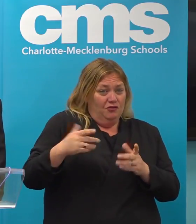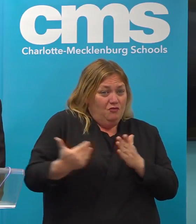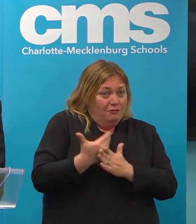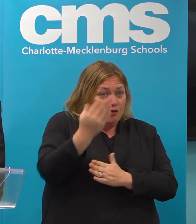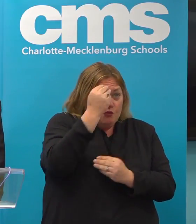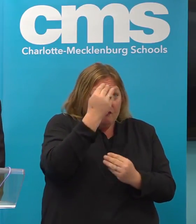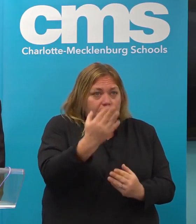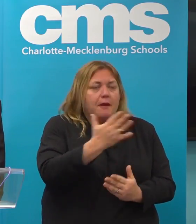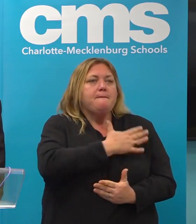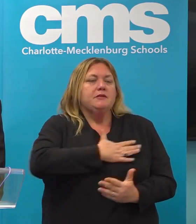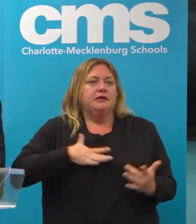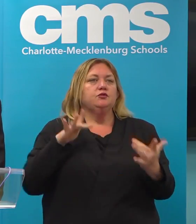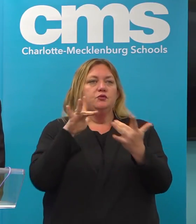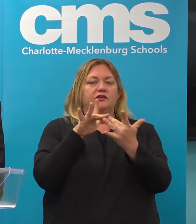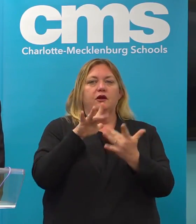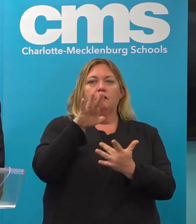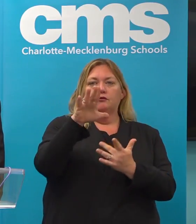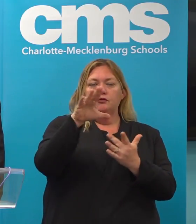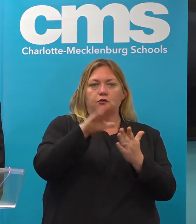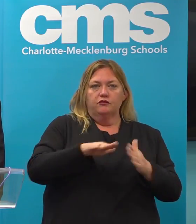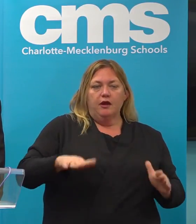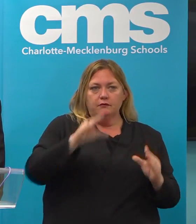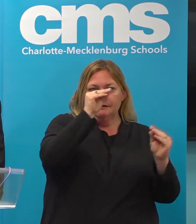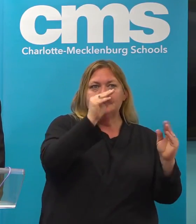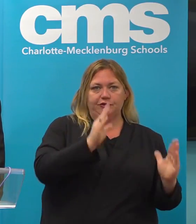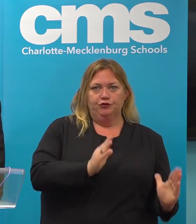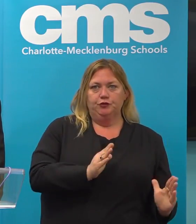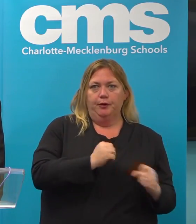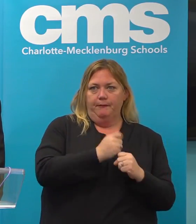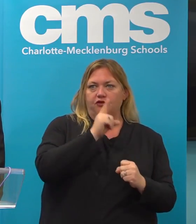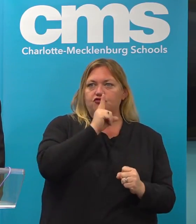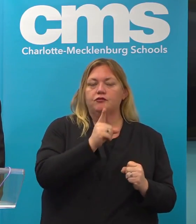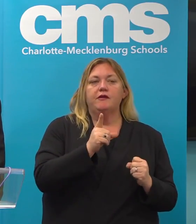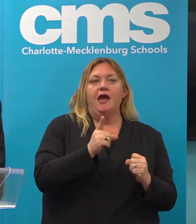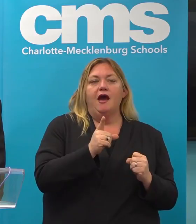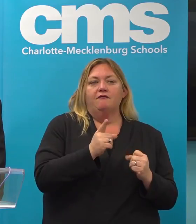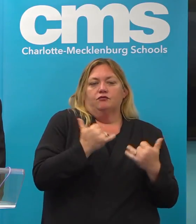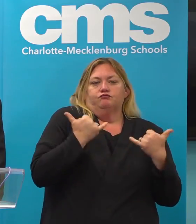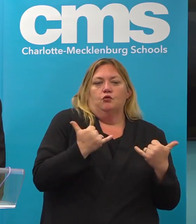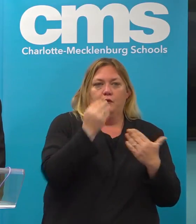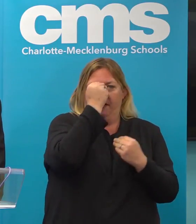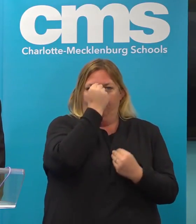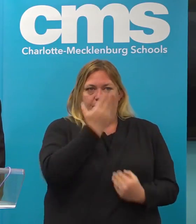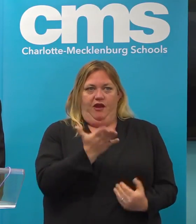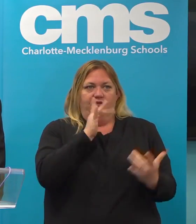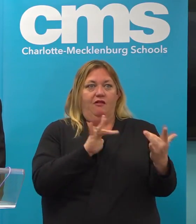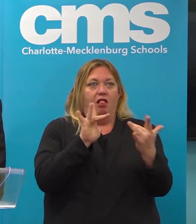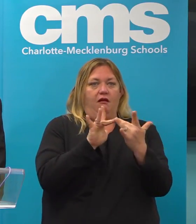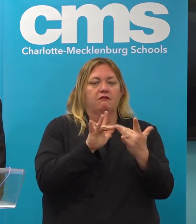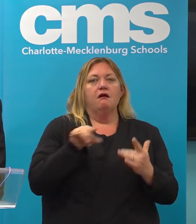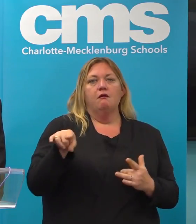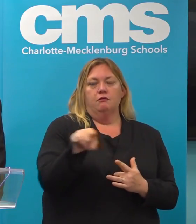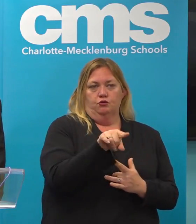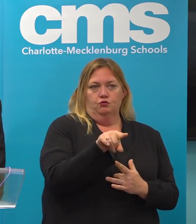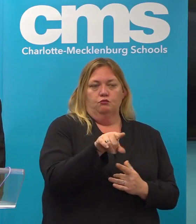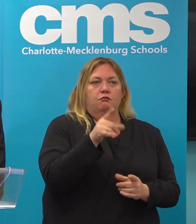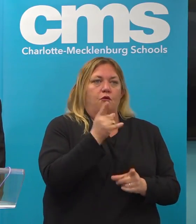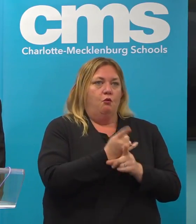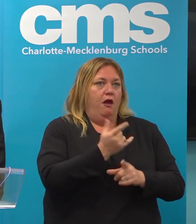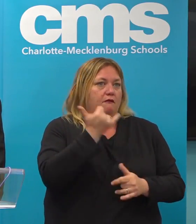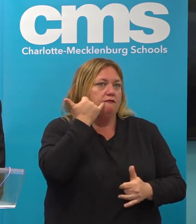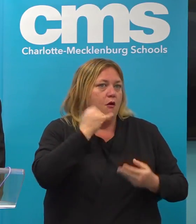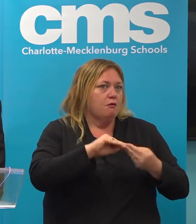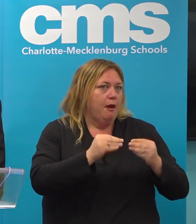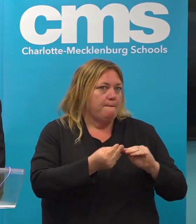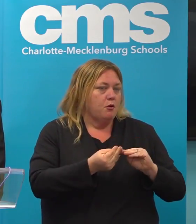that you reach out to your child's teacher, and please make sure that they have a accurate phone number and